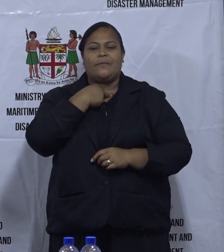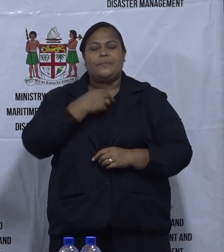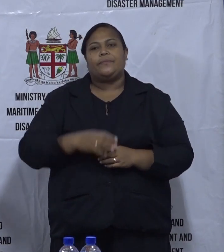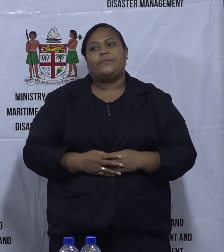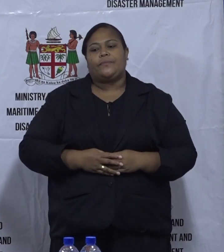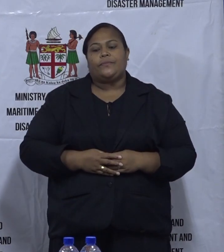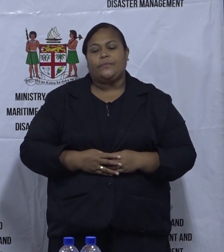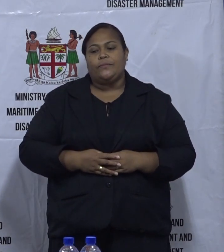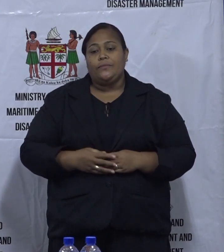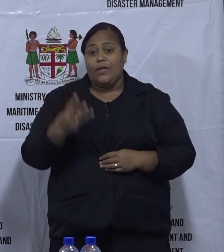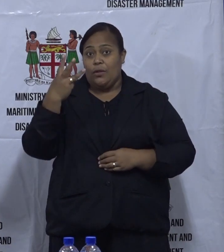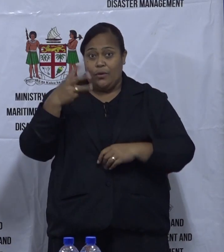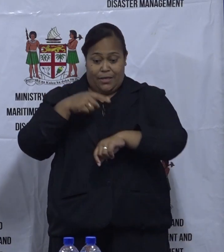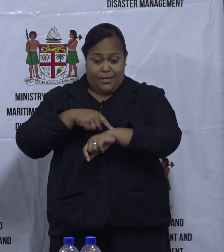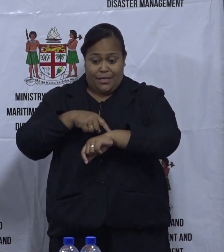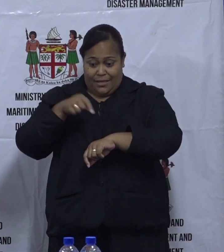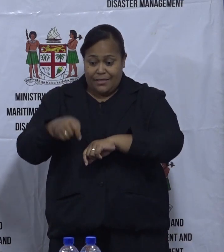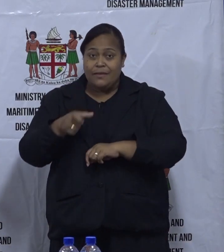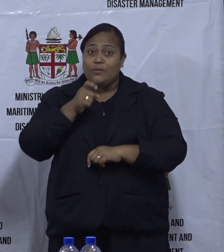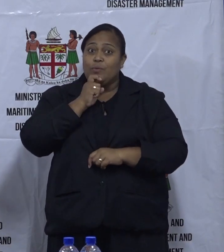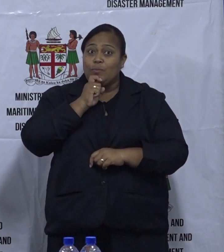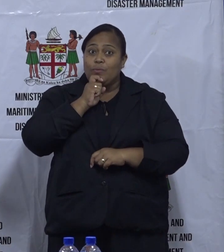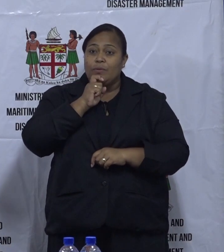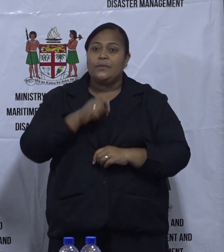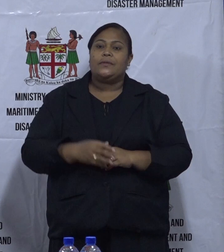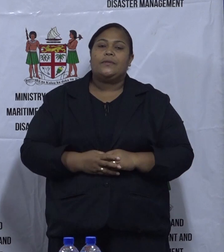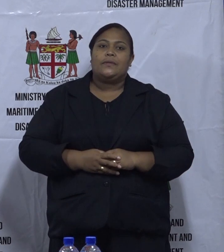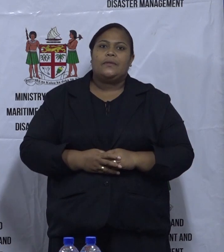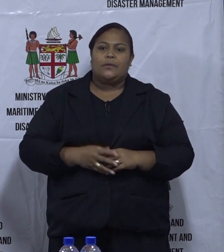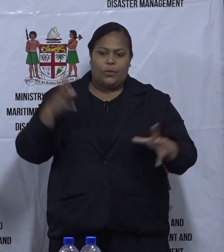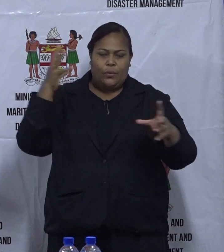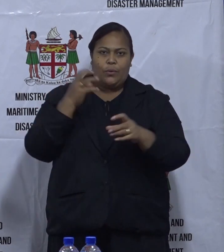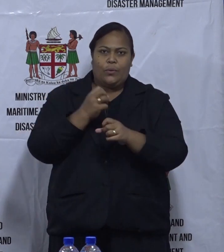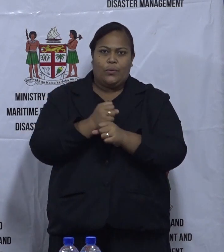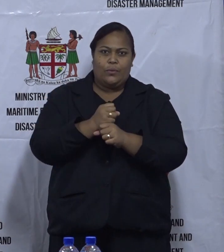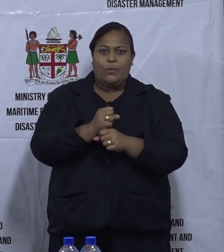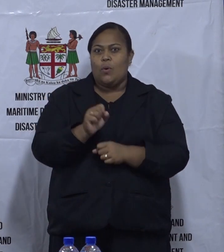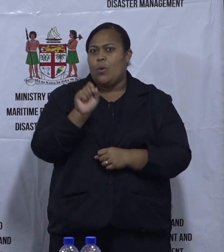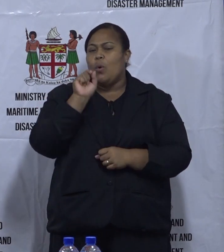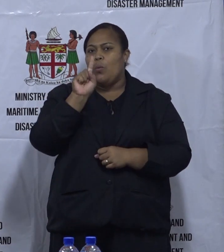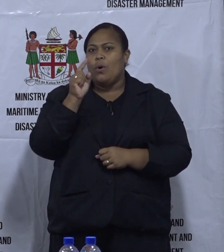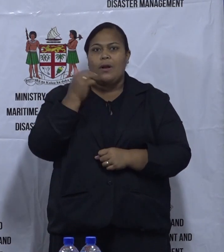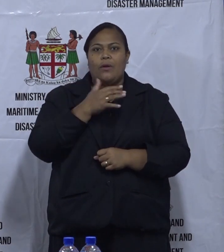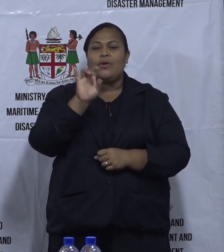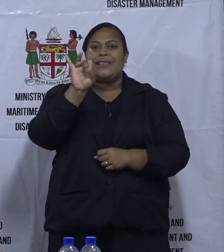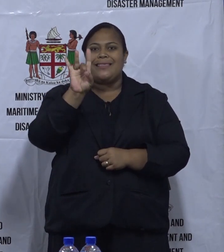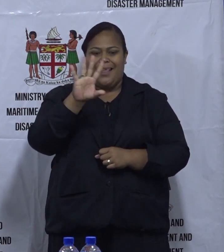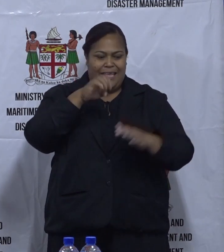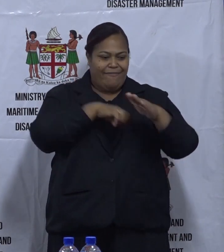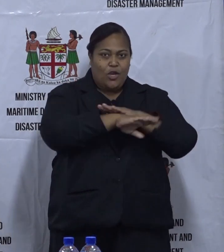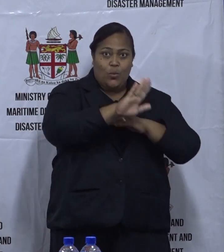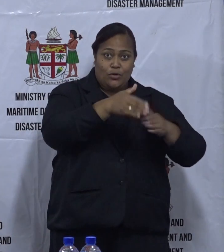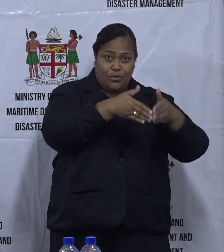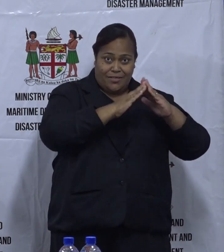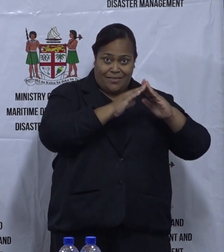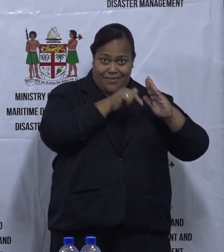As of 3 p.m. this afternoon, a total of 110 evacuation centers were